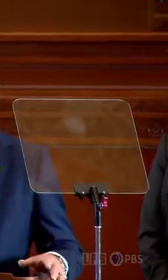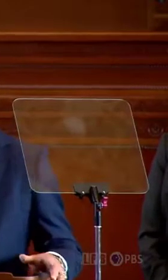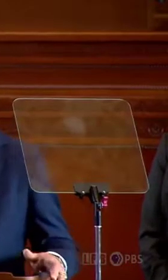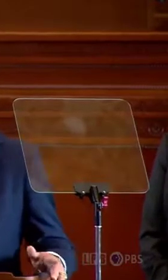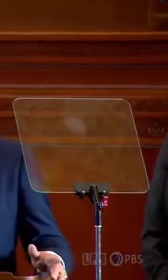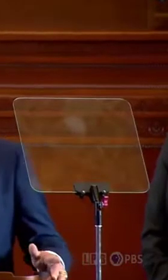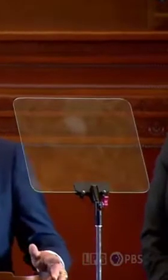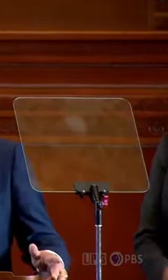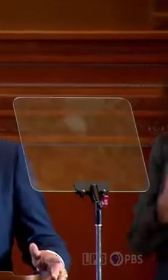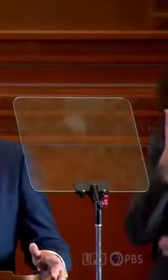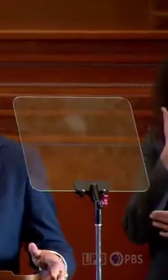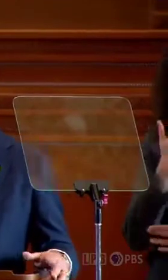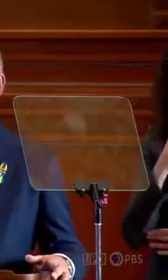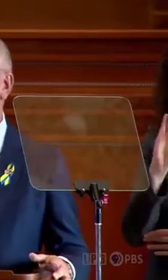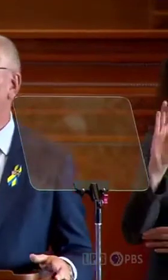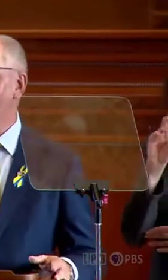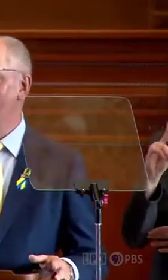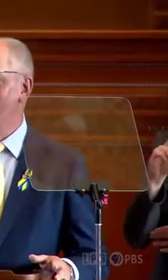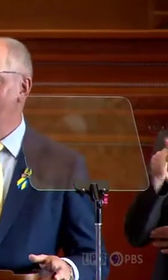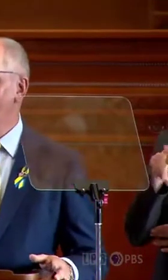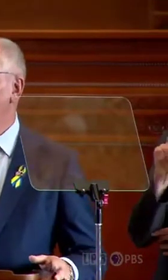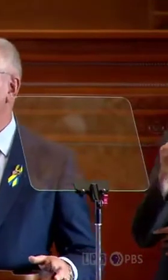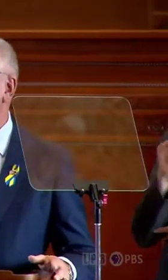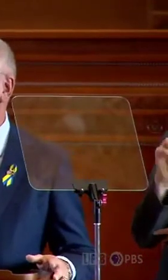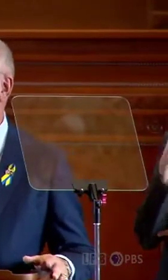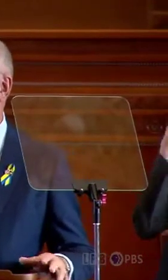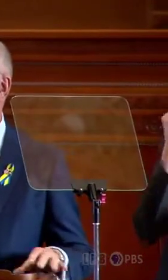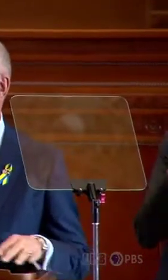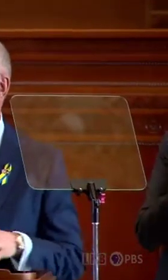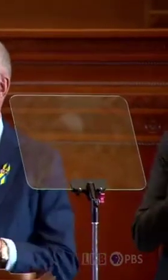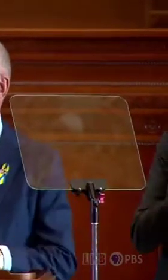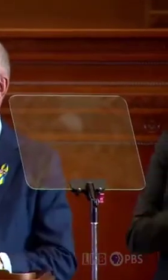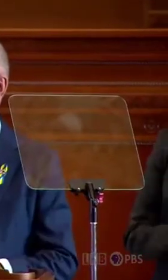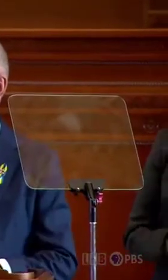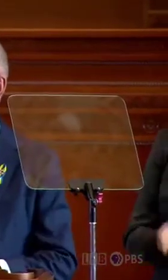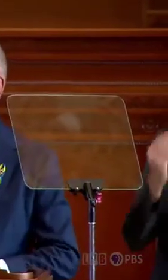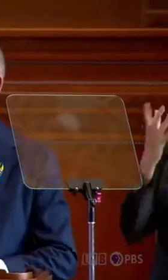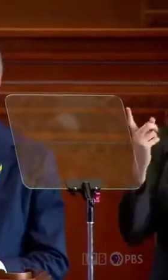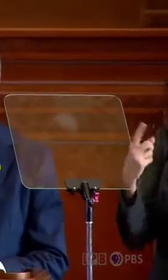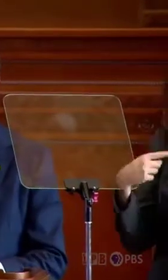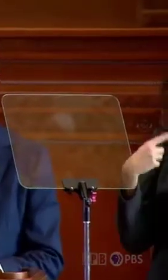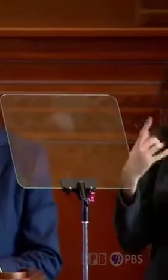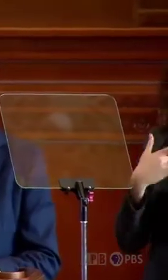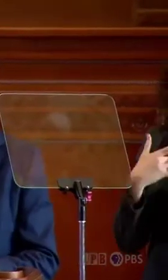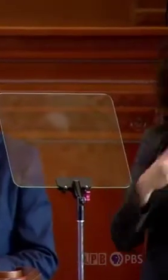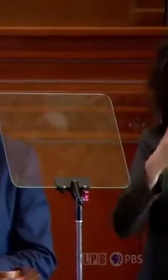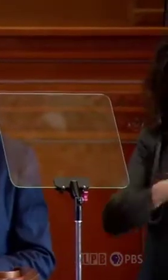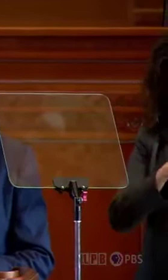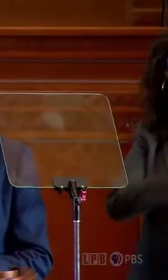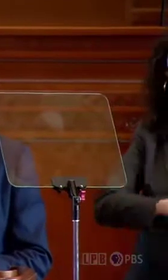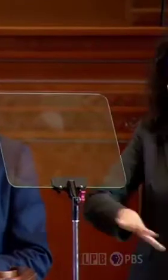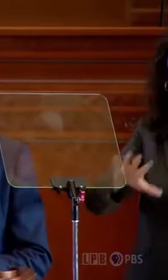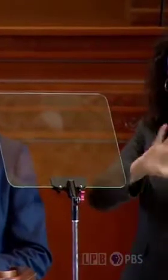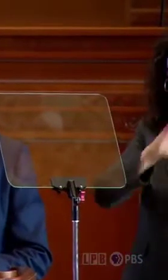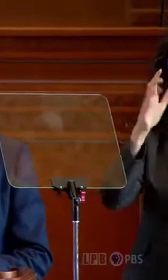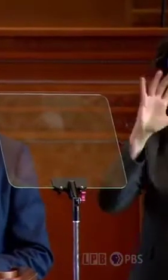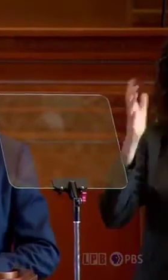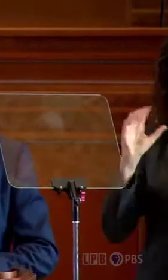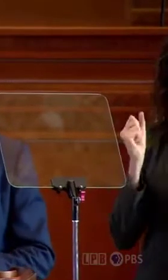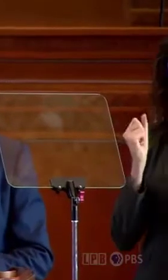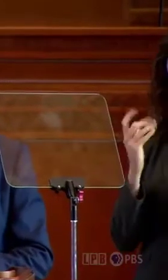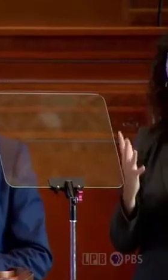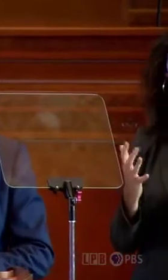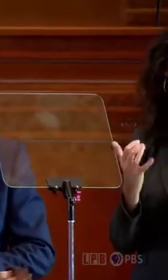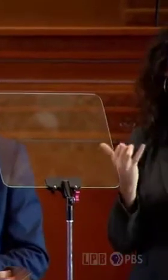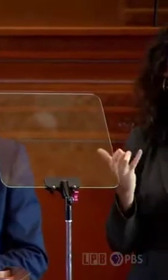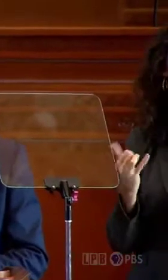Thank you, Bishop Duca, for that beautiful prayer. All too often, our world is filled with unrest. And right now, our